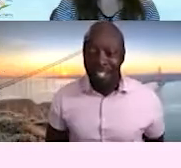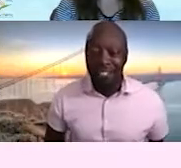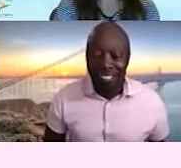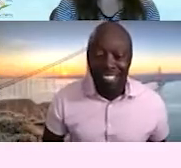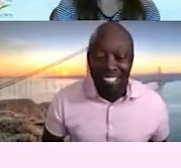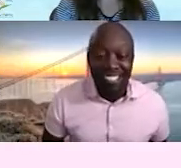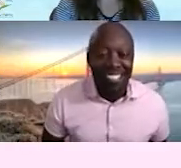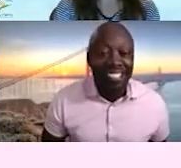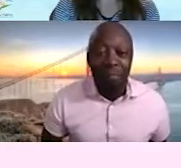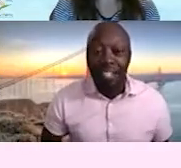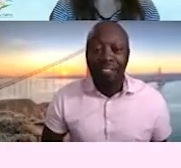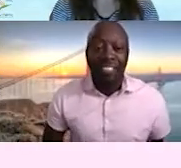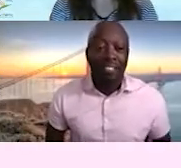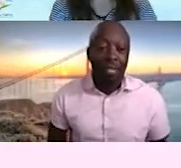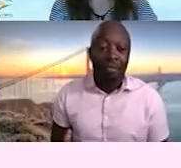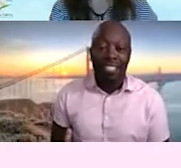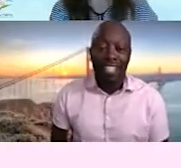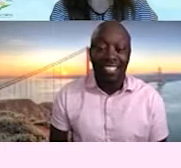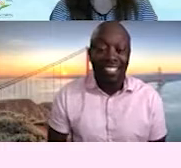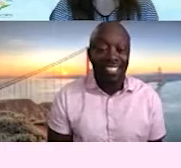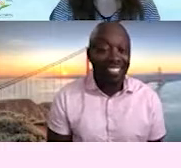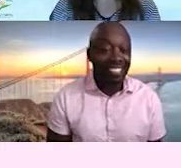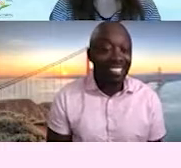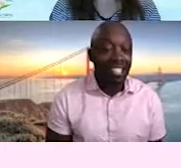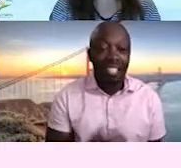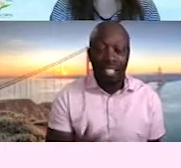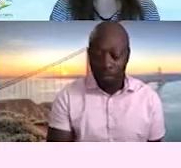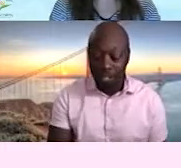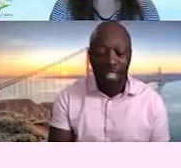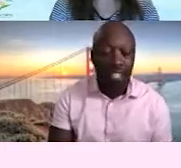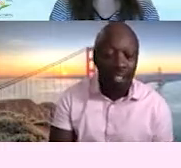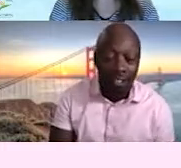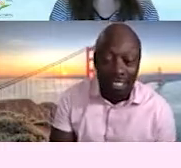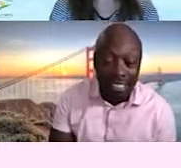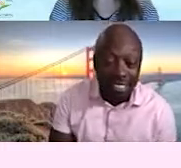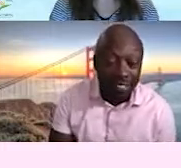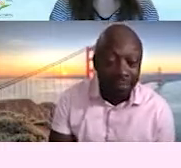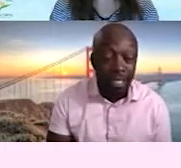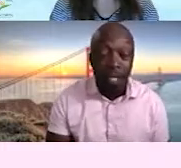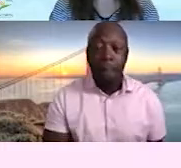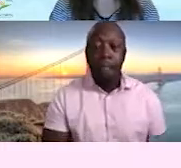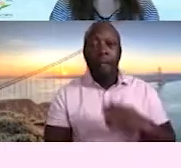Here we go. Benefits of baby sign. Communicating early,